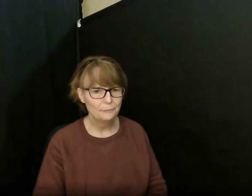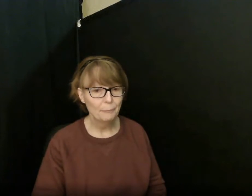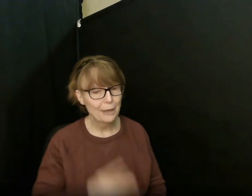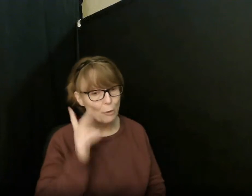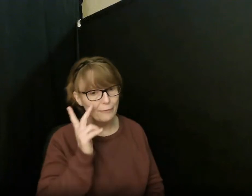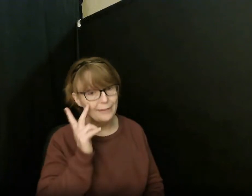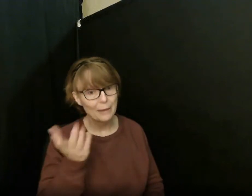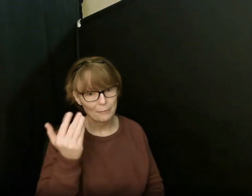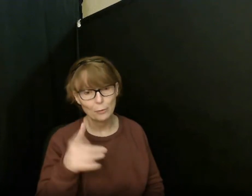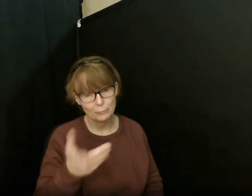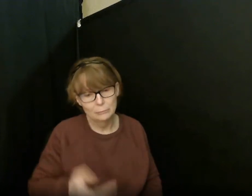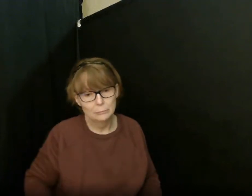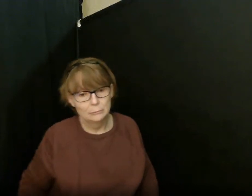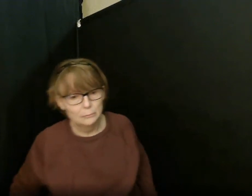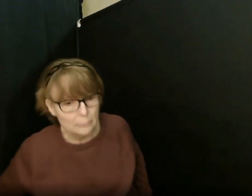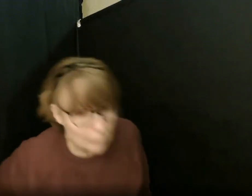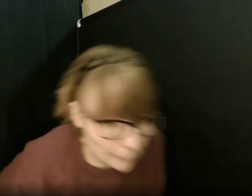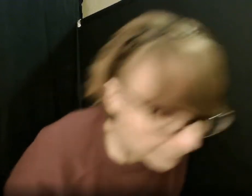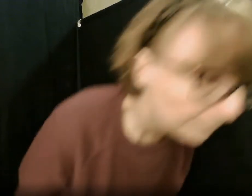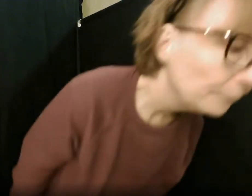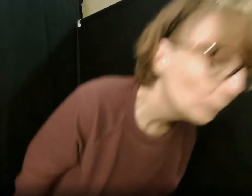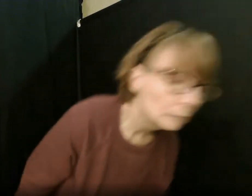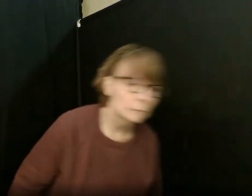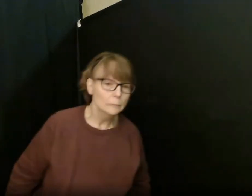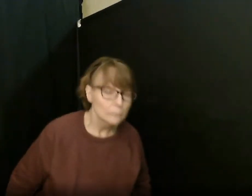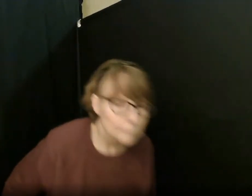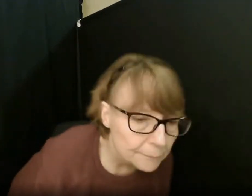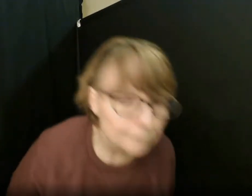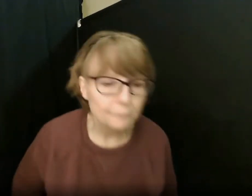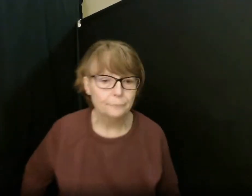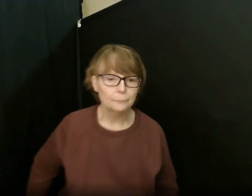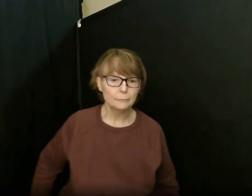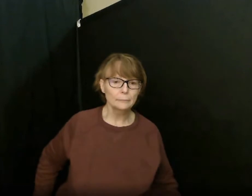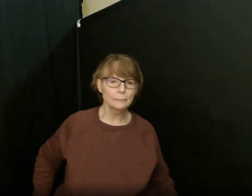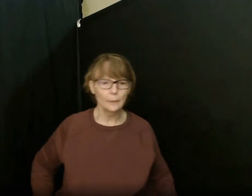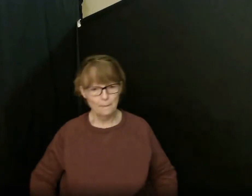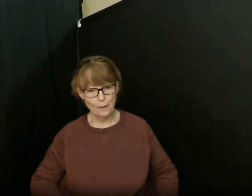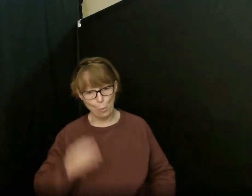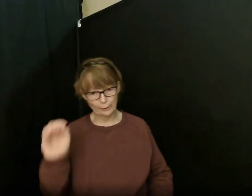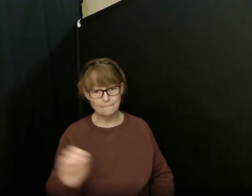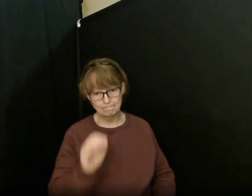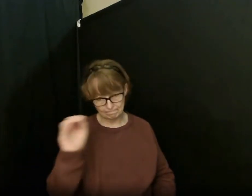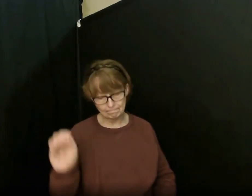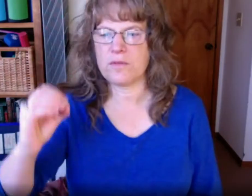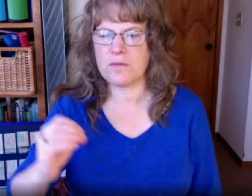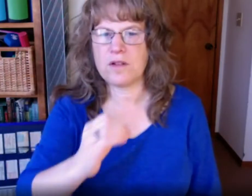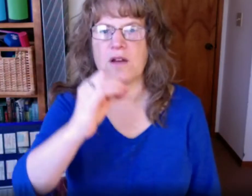I know I've seen that before. Okay. And Oregon. Okay. Nope, other